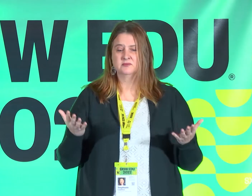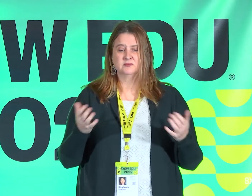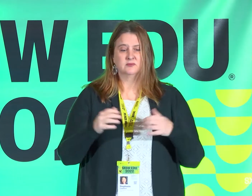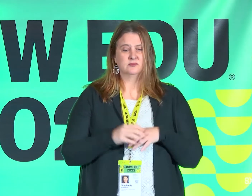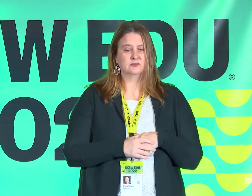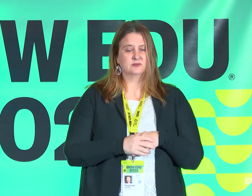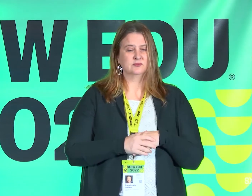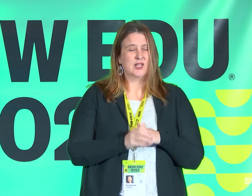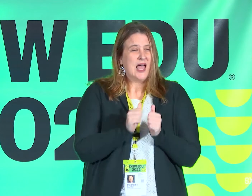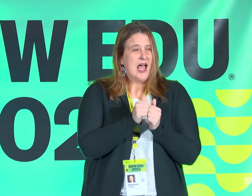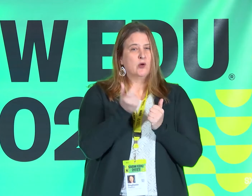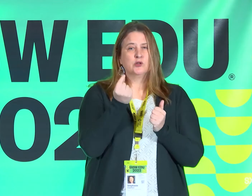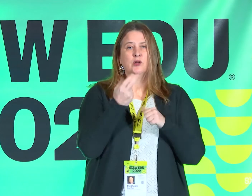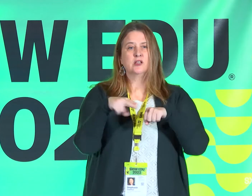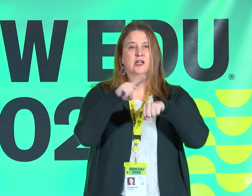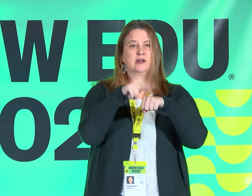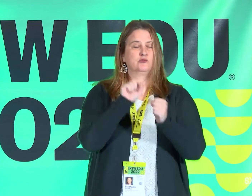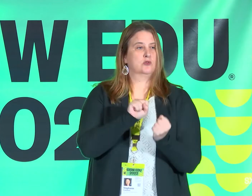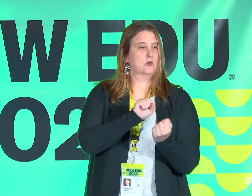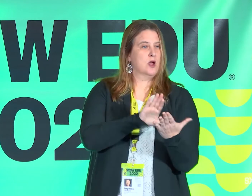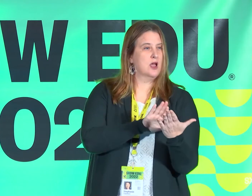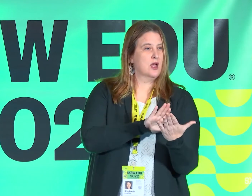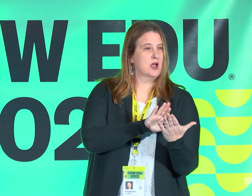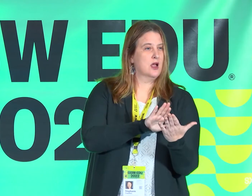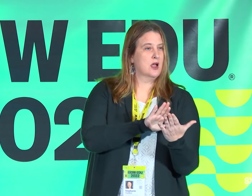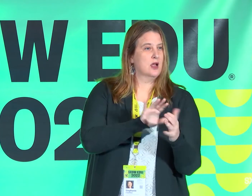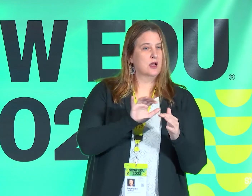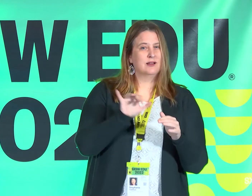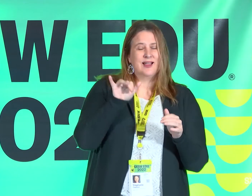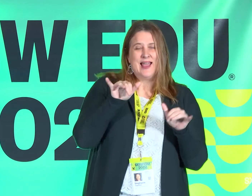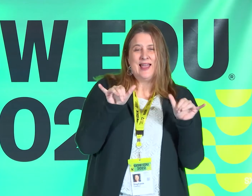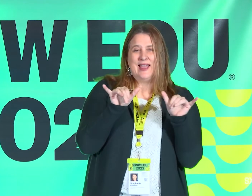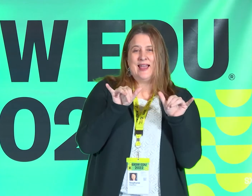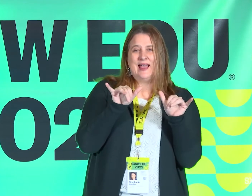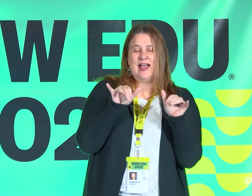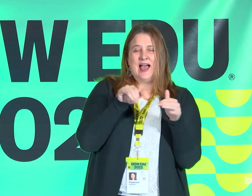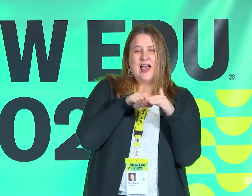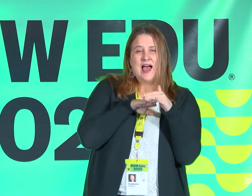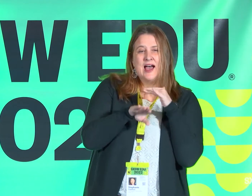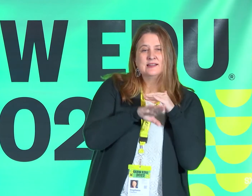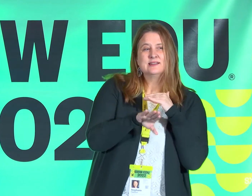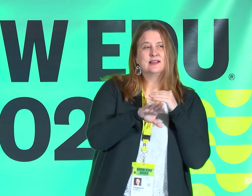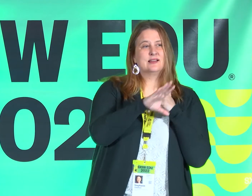it more about the incidental learning? And what kind of natural and organic ways do we learn?